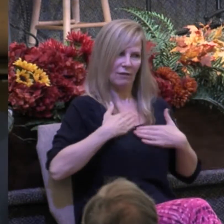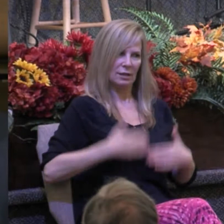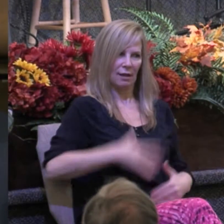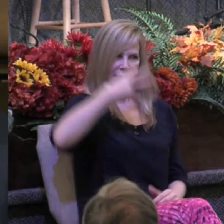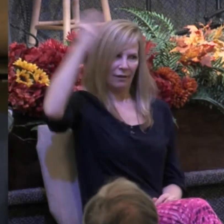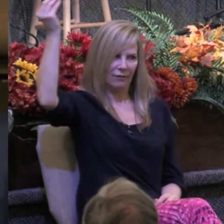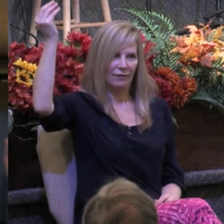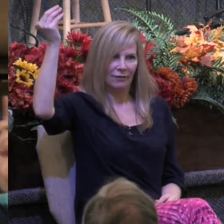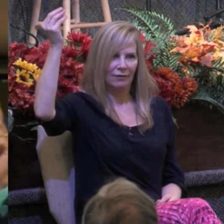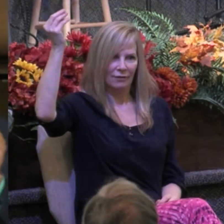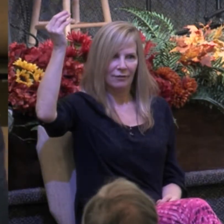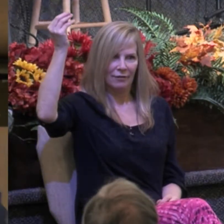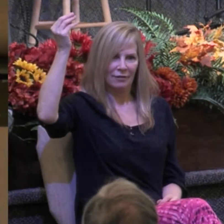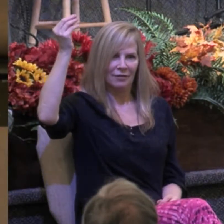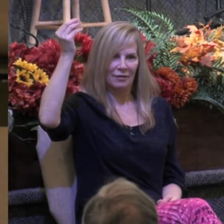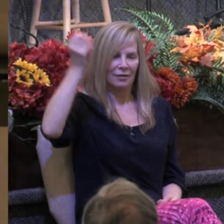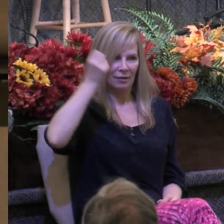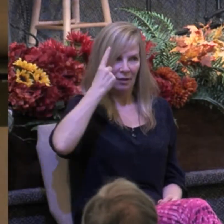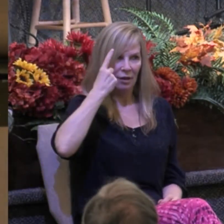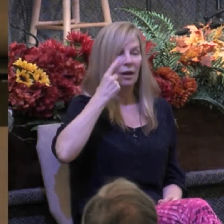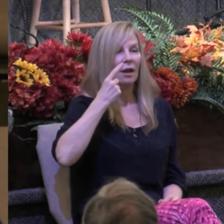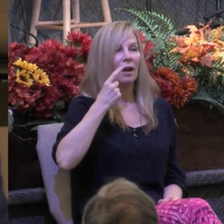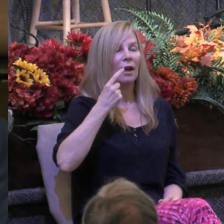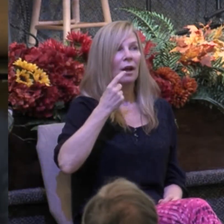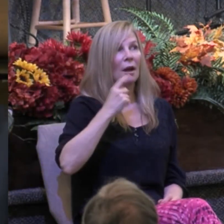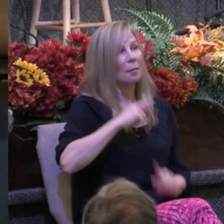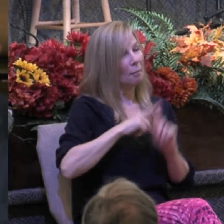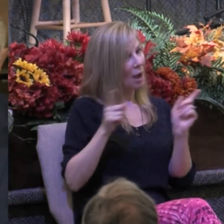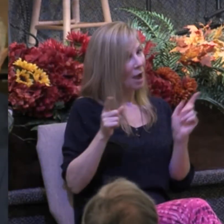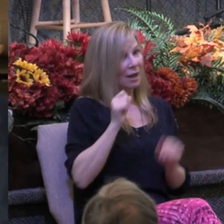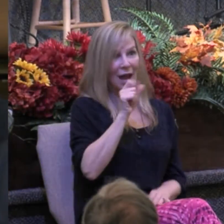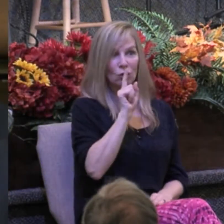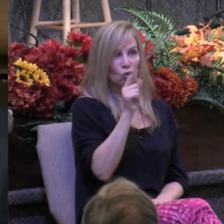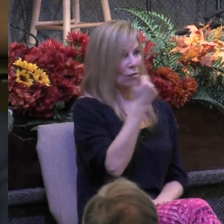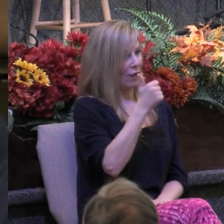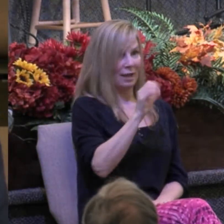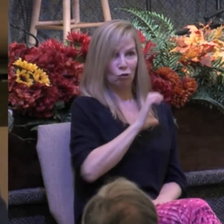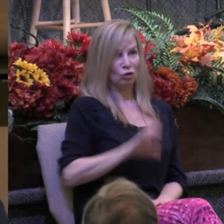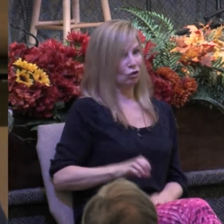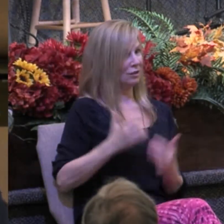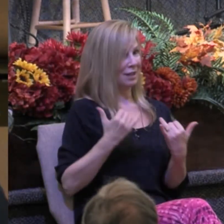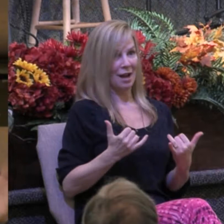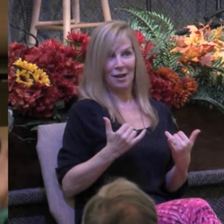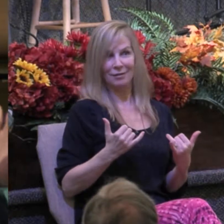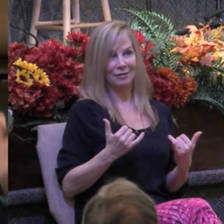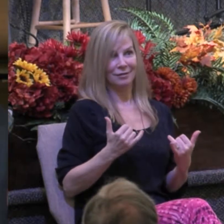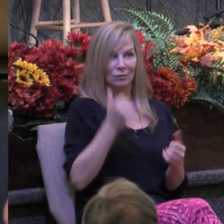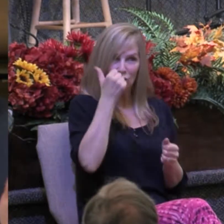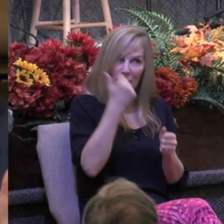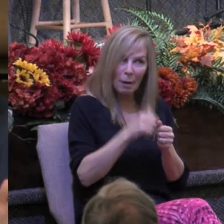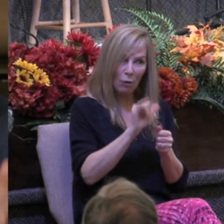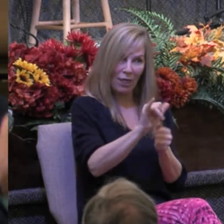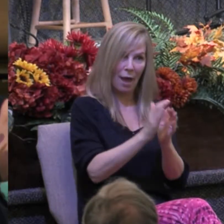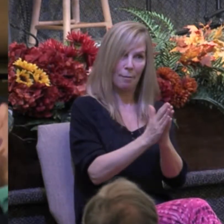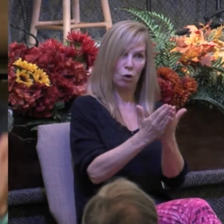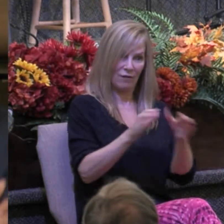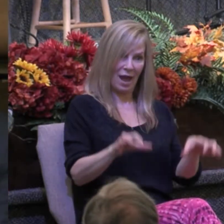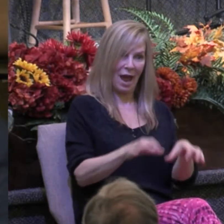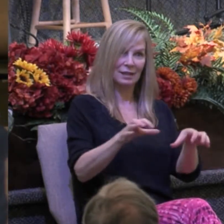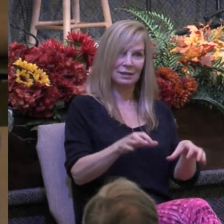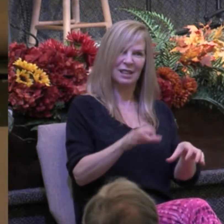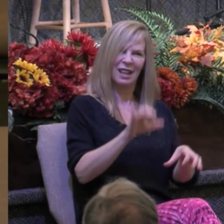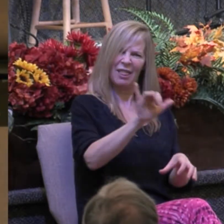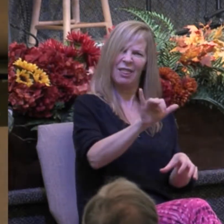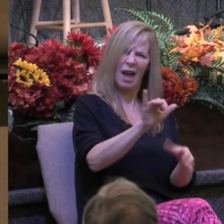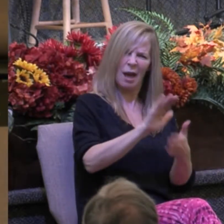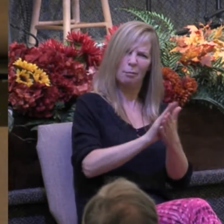ascended. Understand this, though. That's not true of any Christian today. Remember, the book of Acts is a very transitional